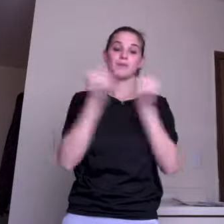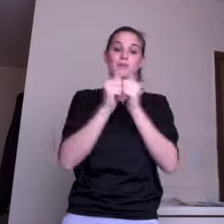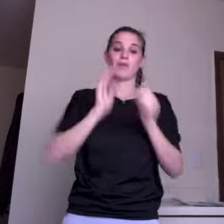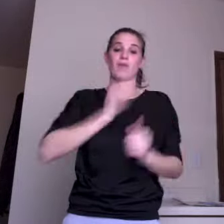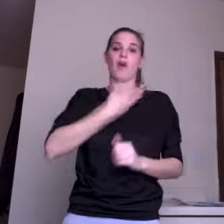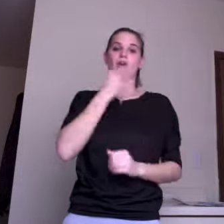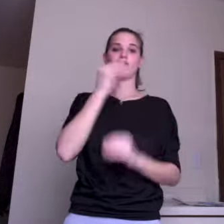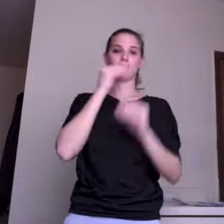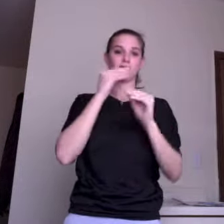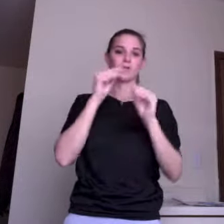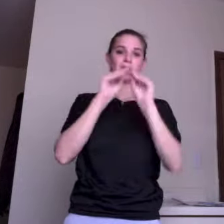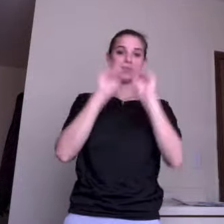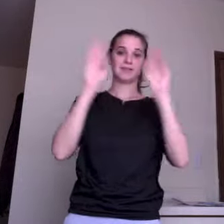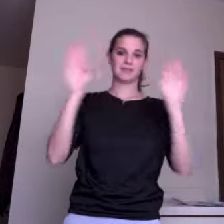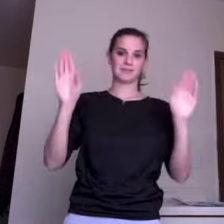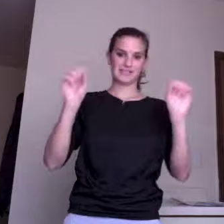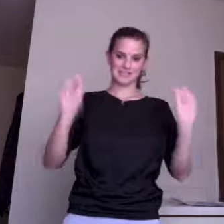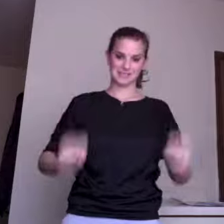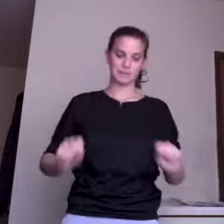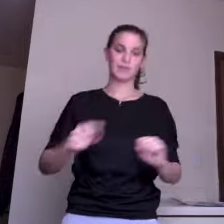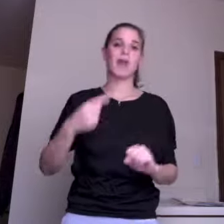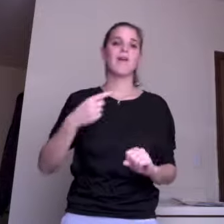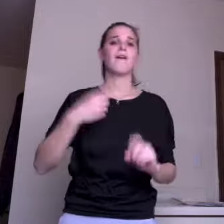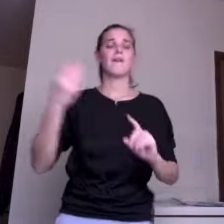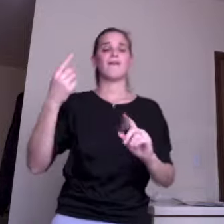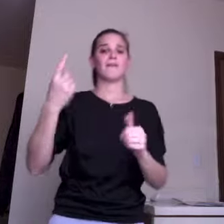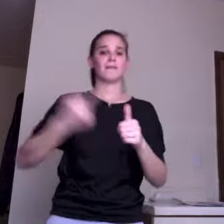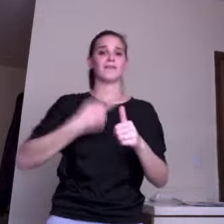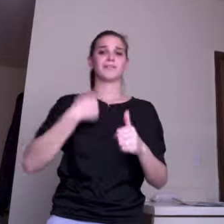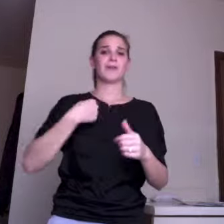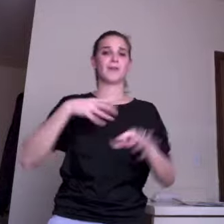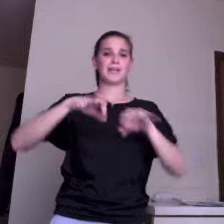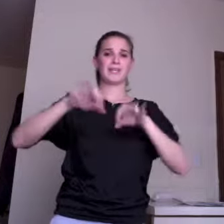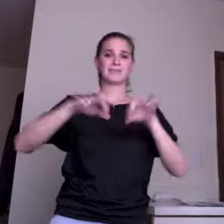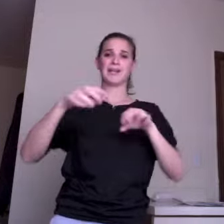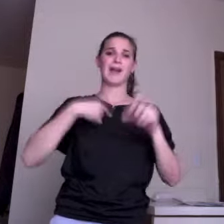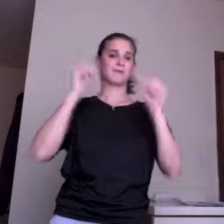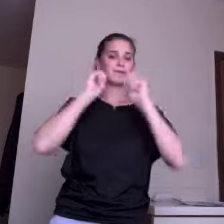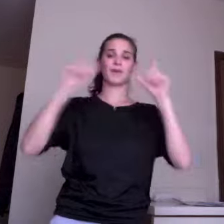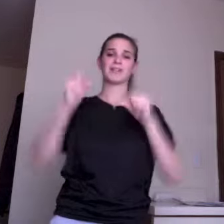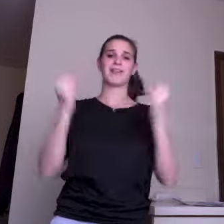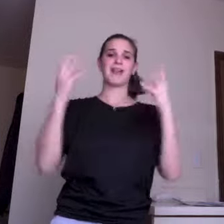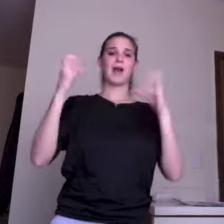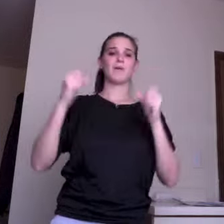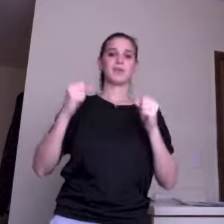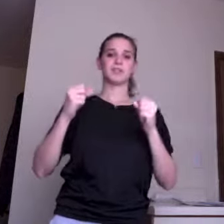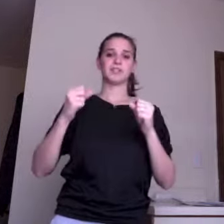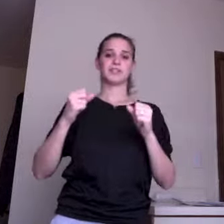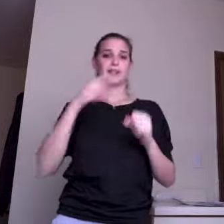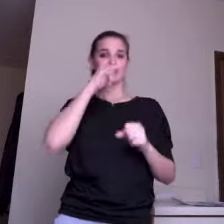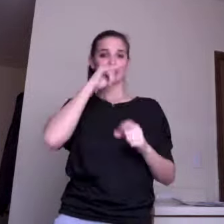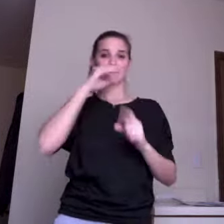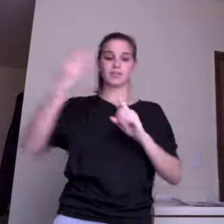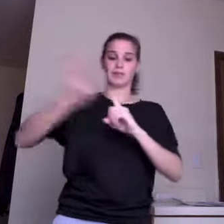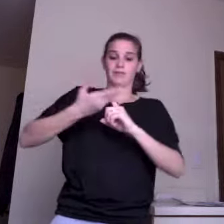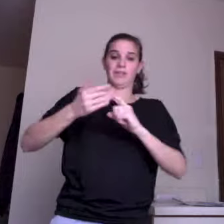easily kids are led to believe all the marketing and advertising on TV, at public schools, and pretty much everywhere else you look. It seems to